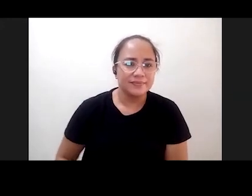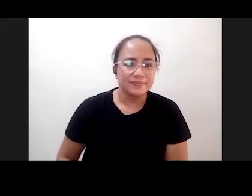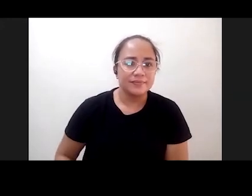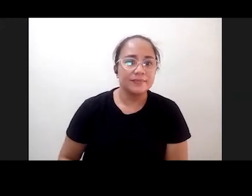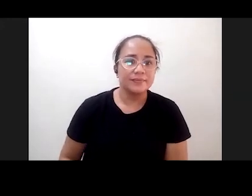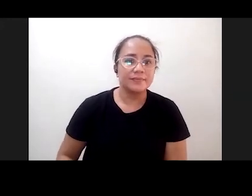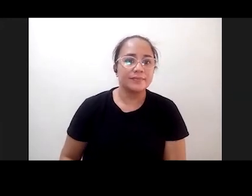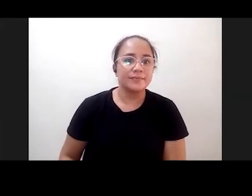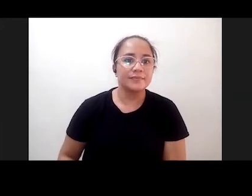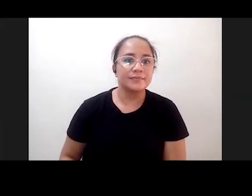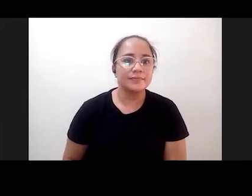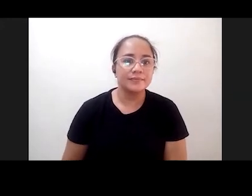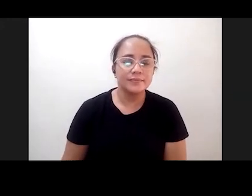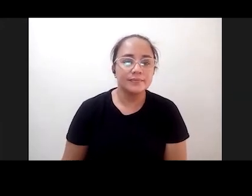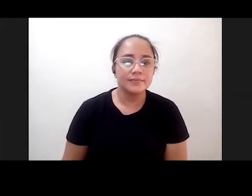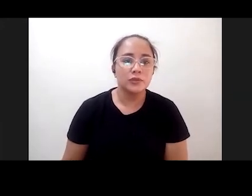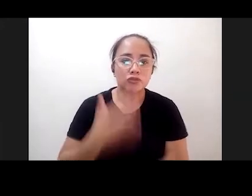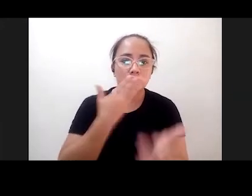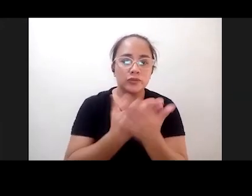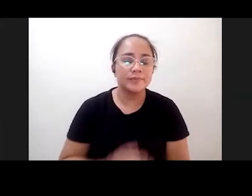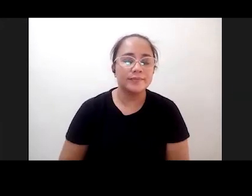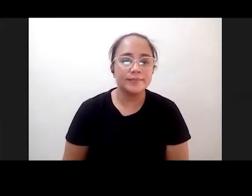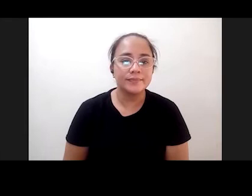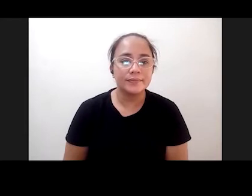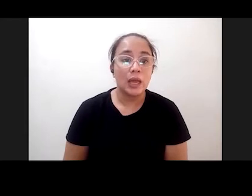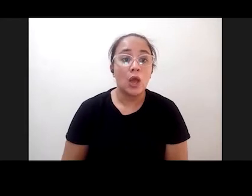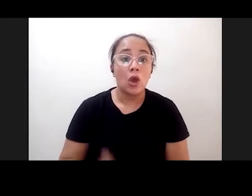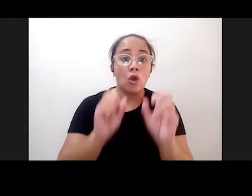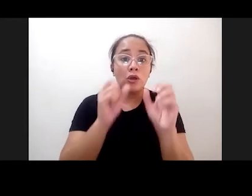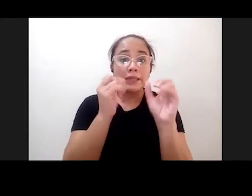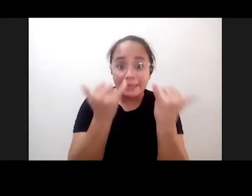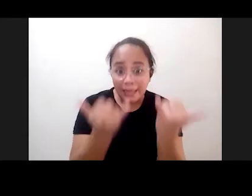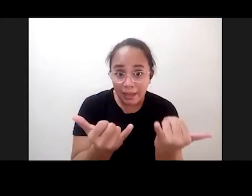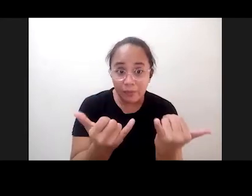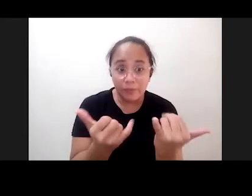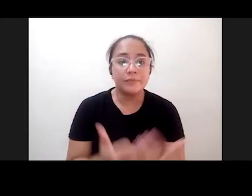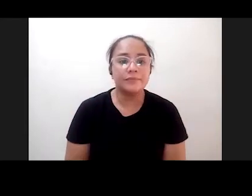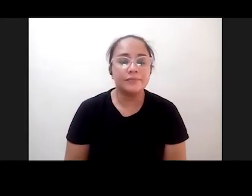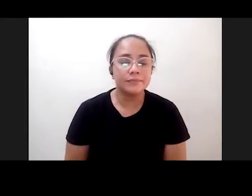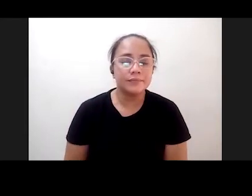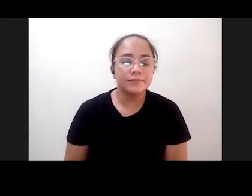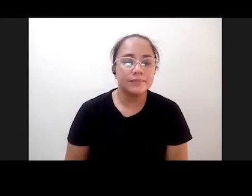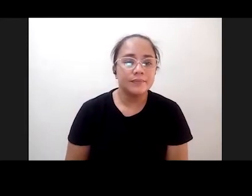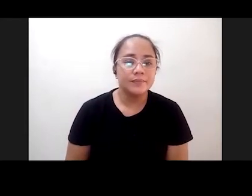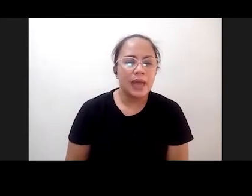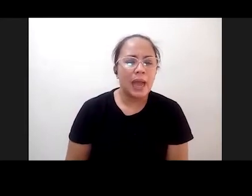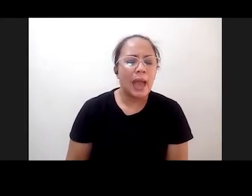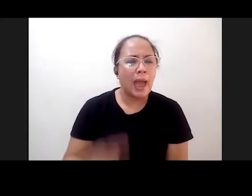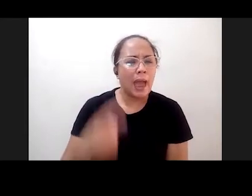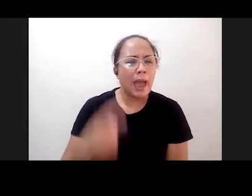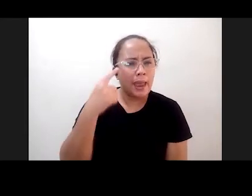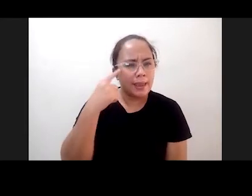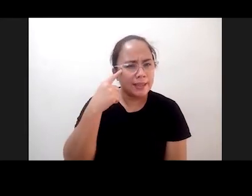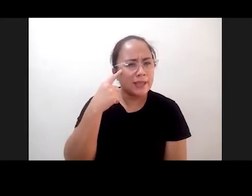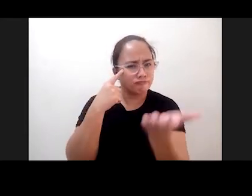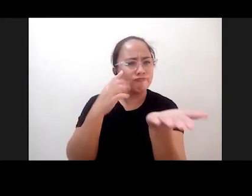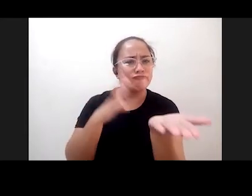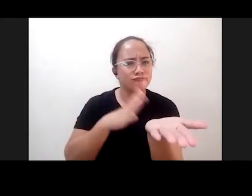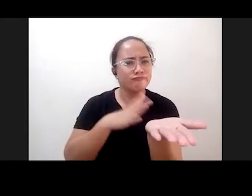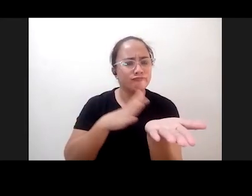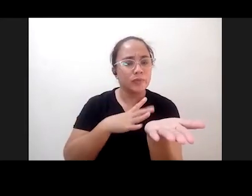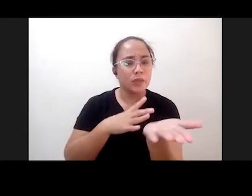Okay, good. Okay, now, I think you're okay. The reason